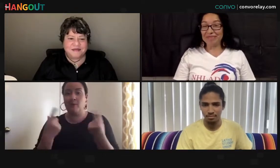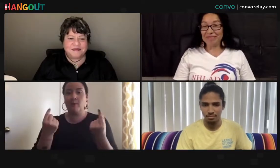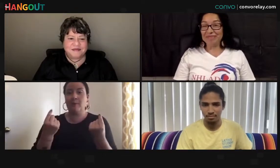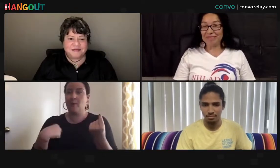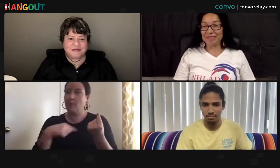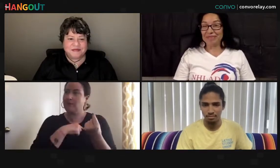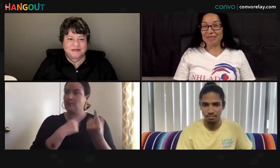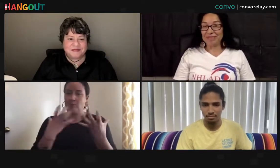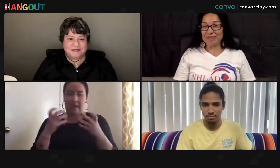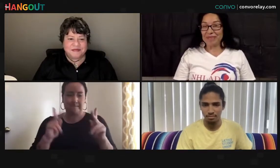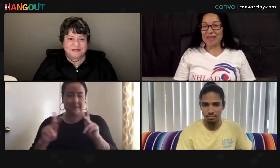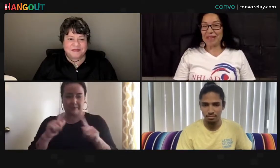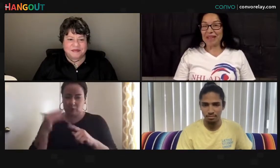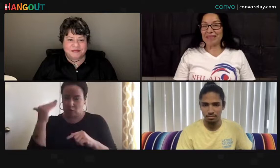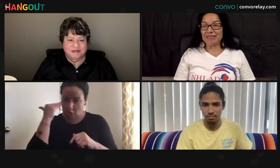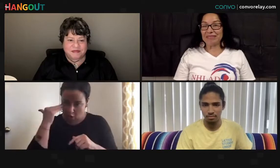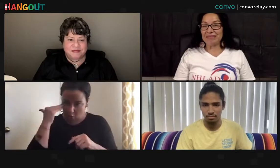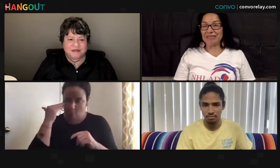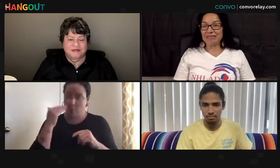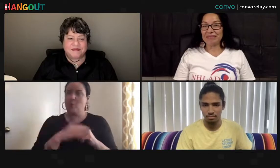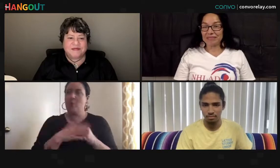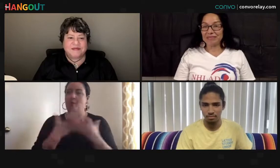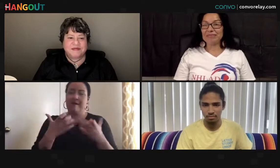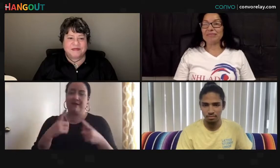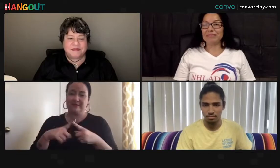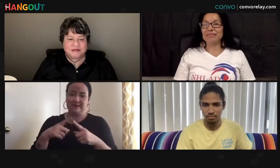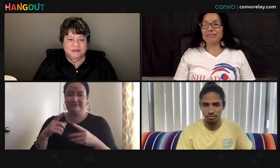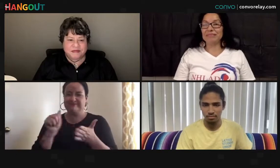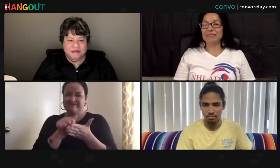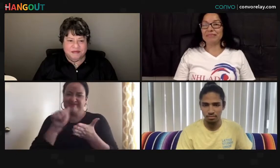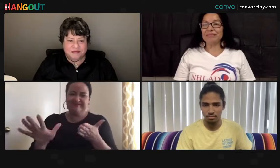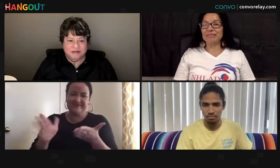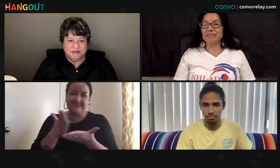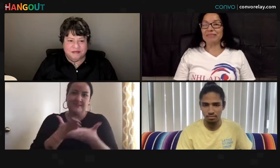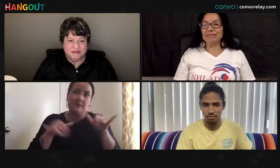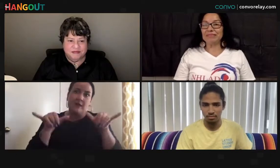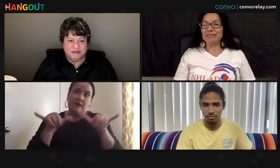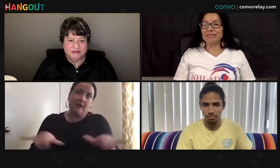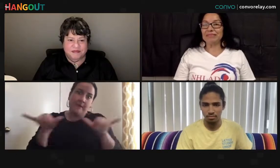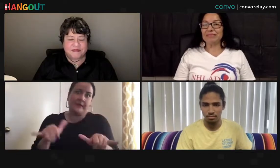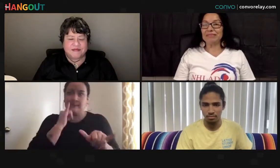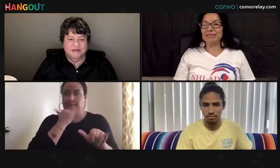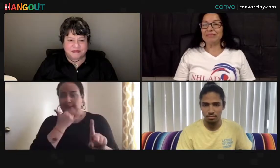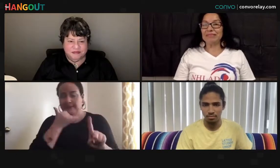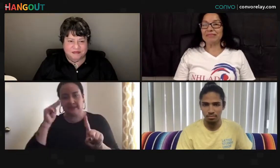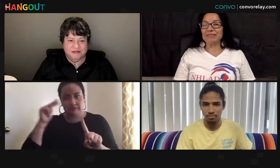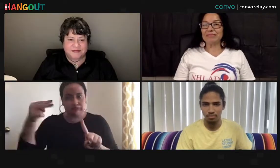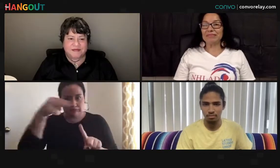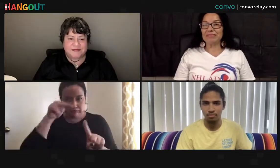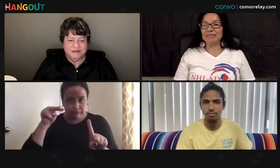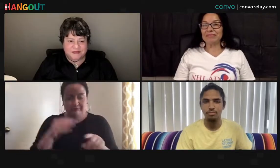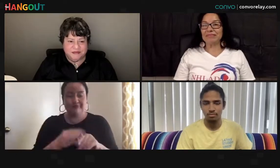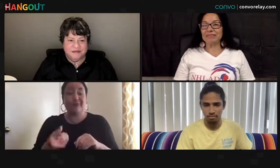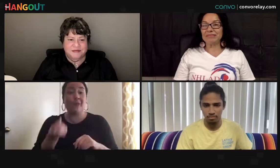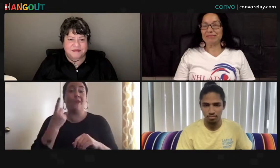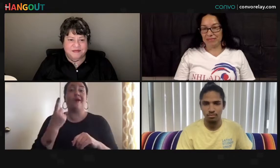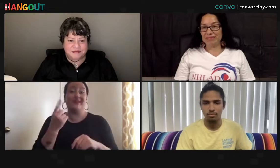represents. Melissa here. So let's talk about what we want people to know and remove some of those common misconceptions